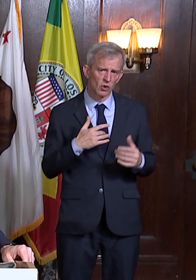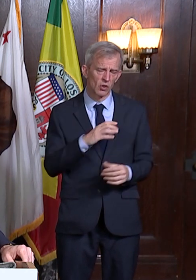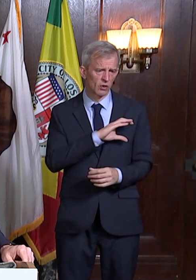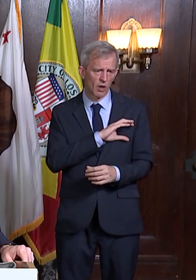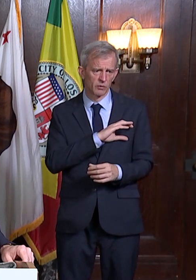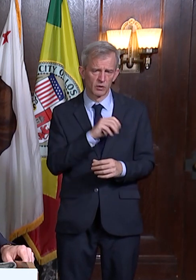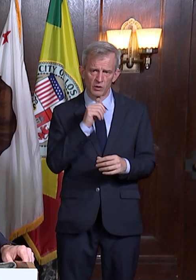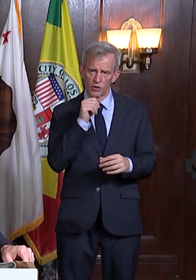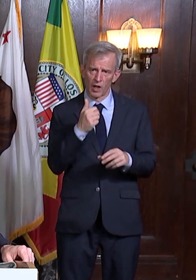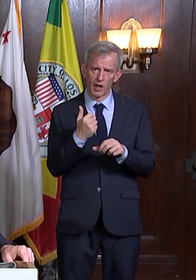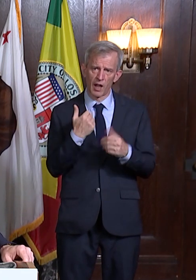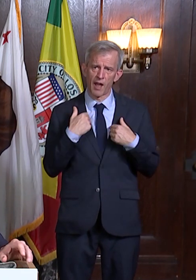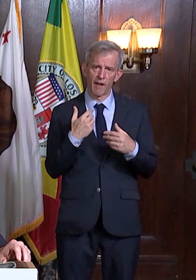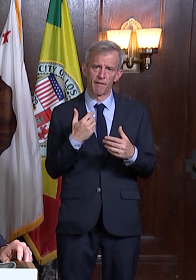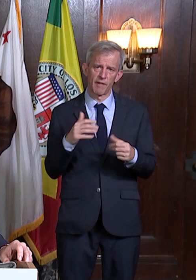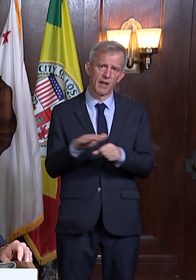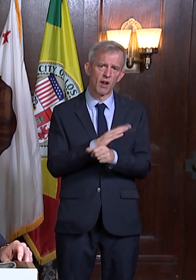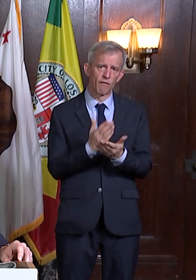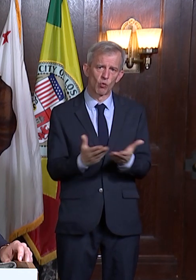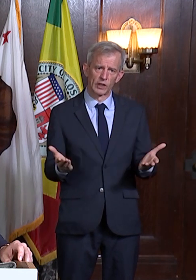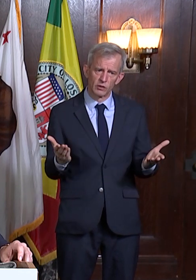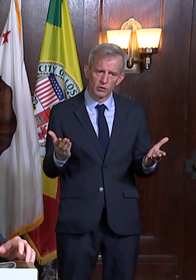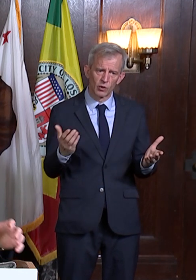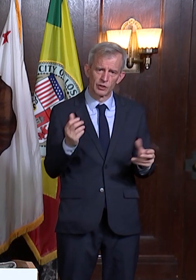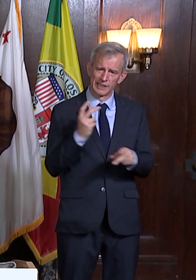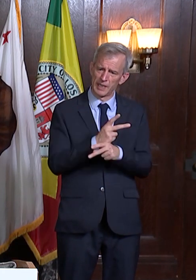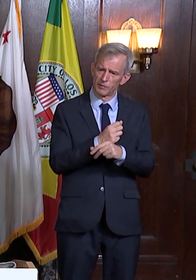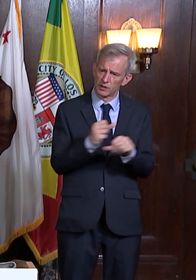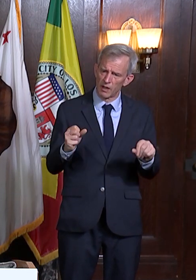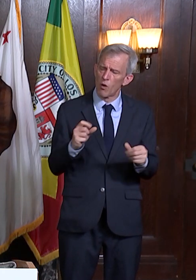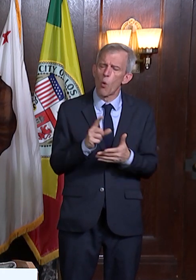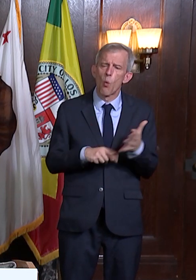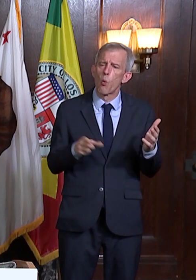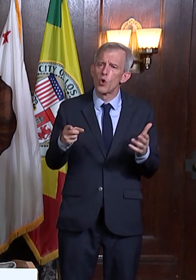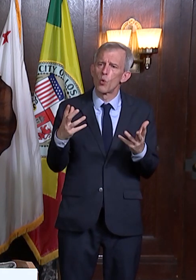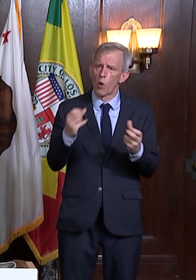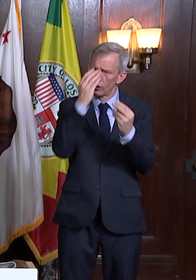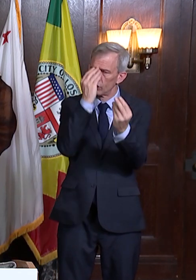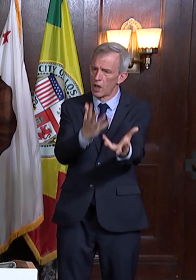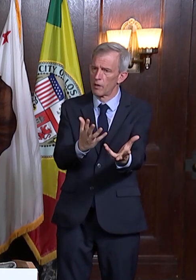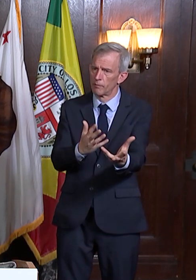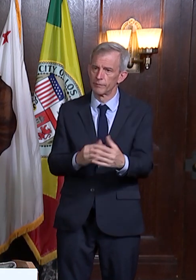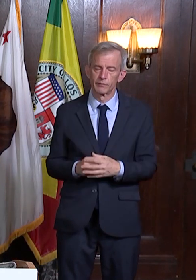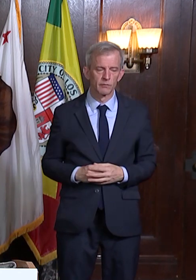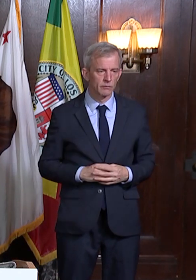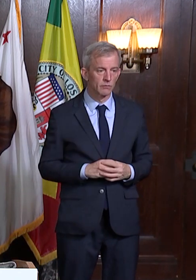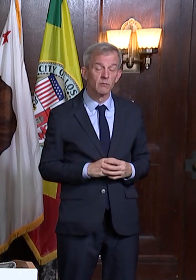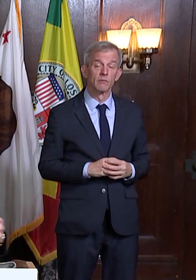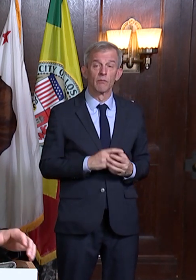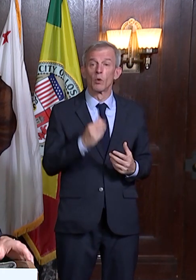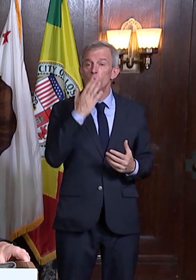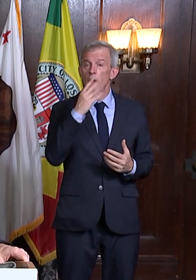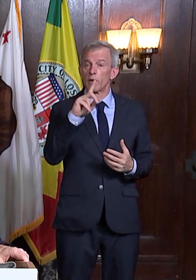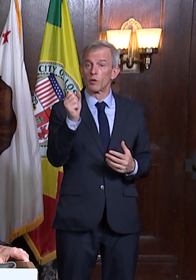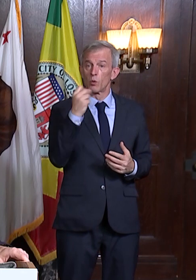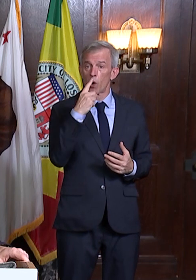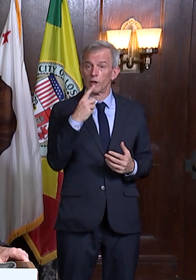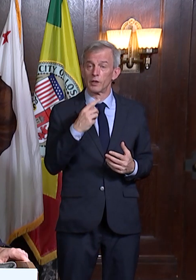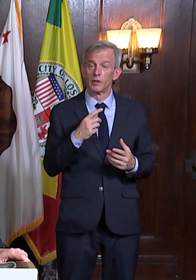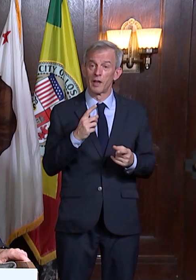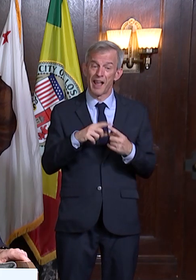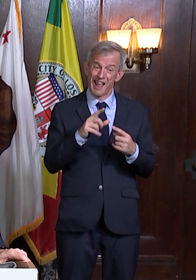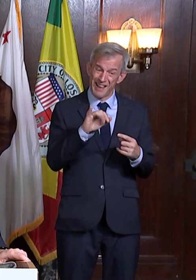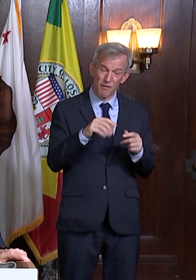them to know? Well, thank you, Marla, for the question. And as I was just saying before, there's a threat both directions. If we continue to have people out because